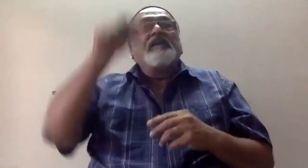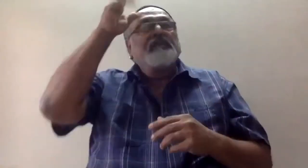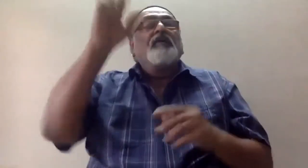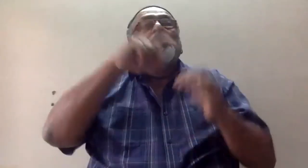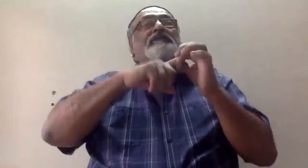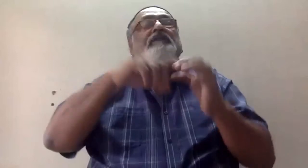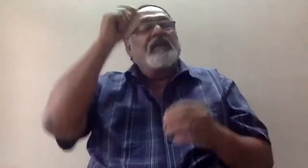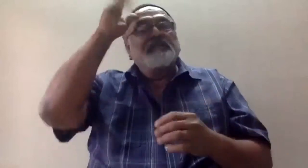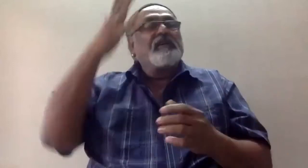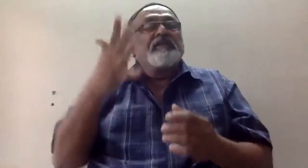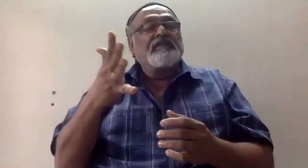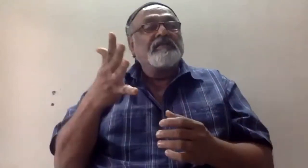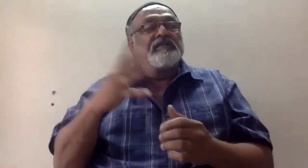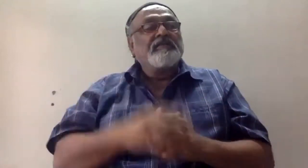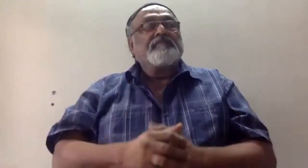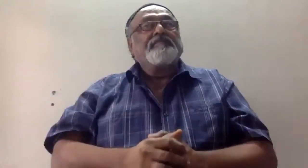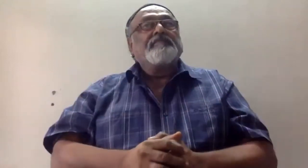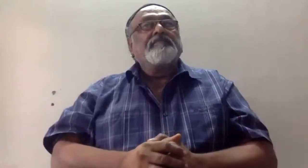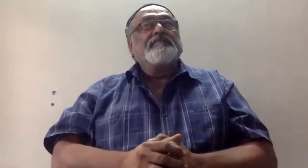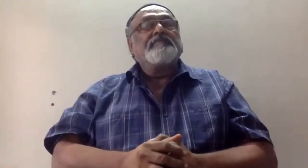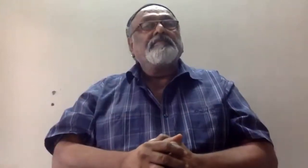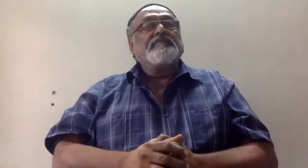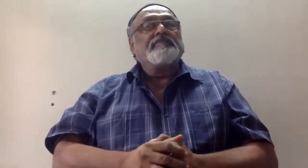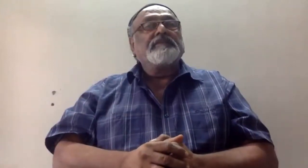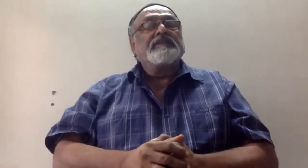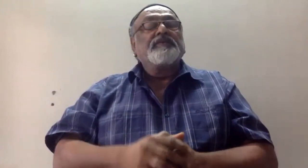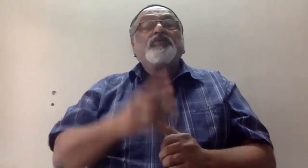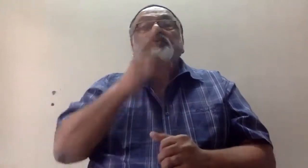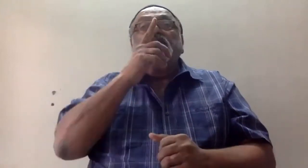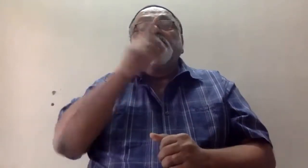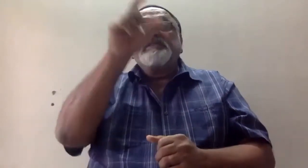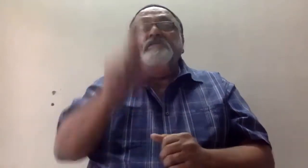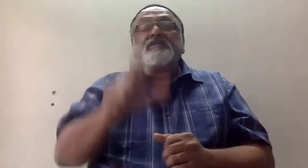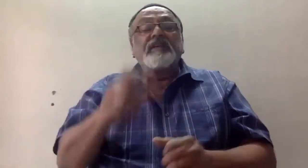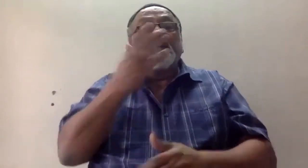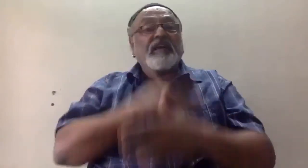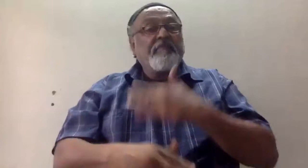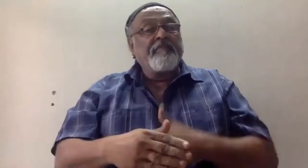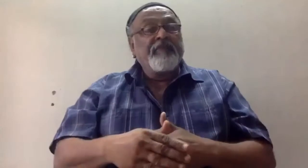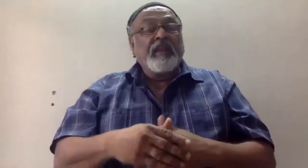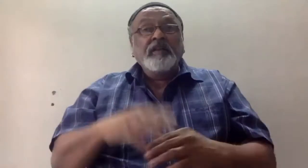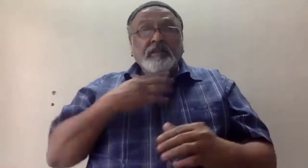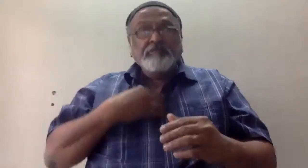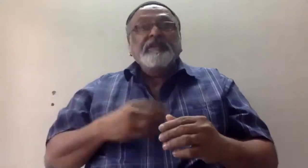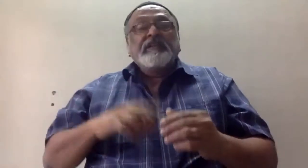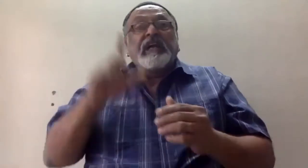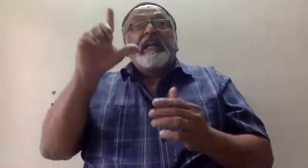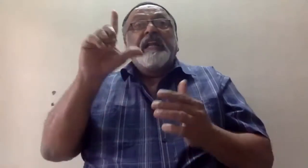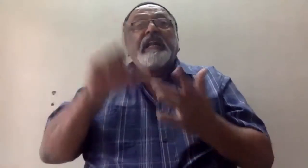So another aspect is where persons with disabilities as not just as also litigants, as an advocate. I mean, I